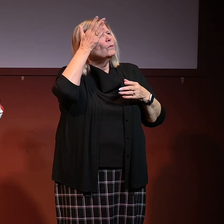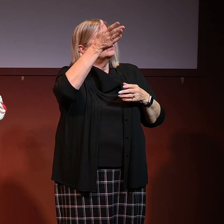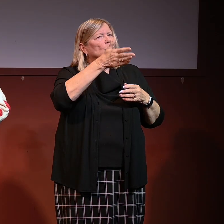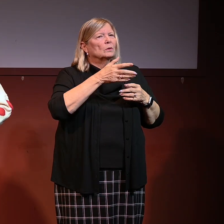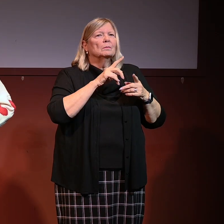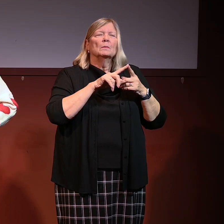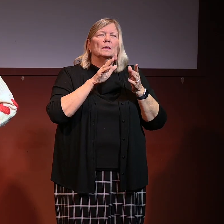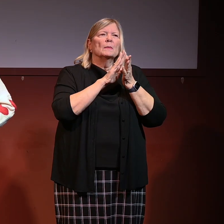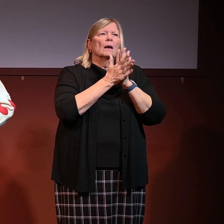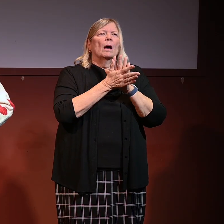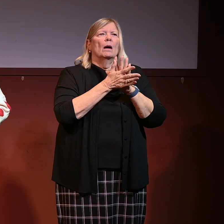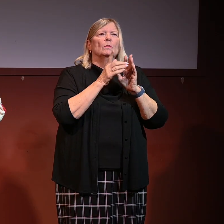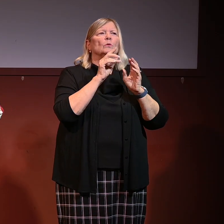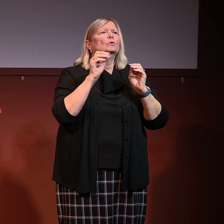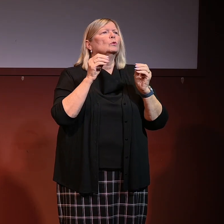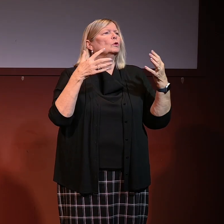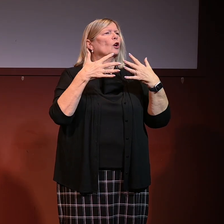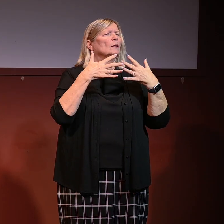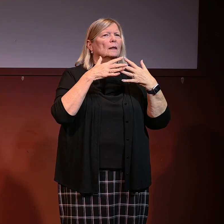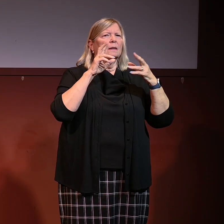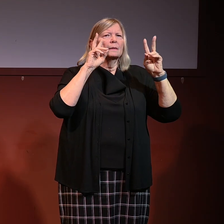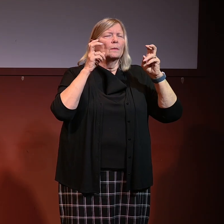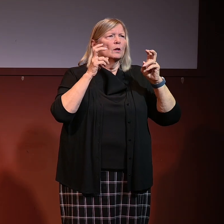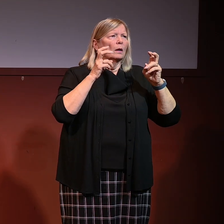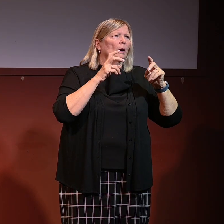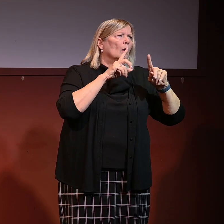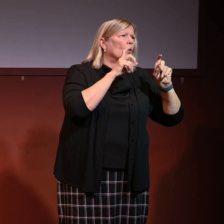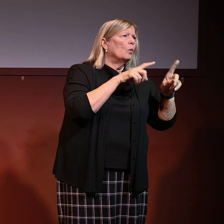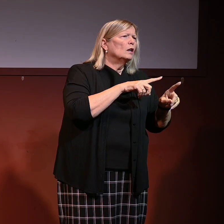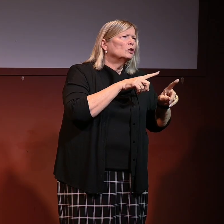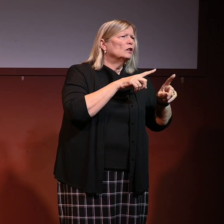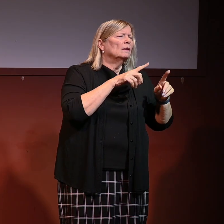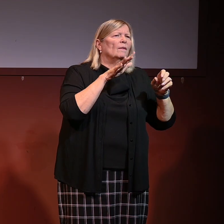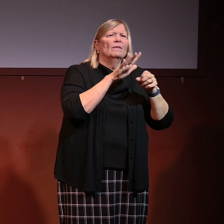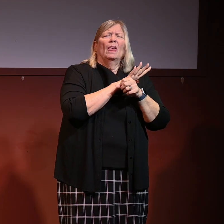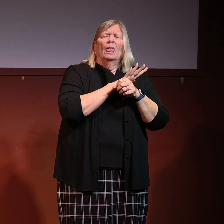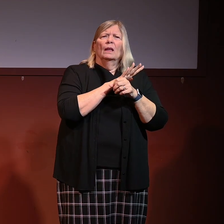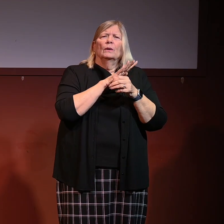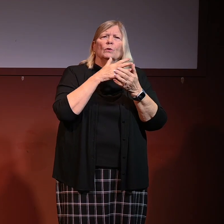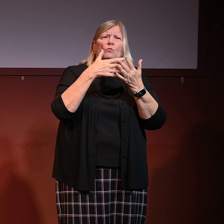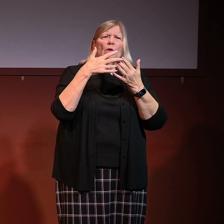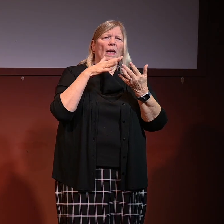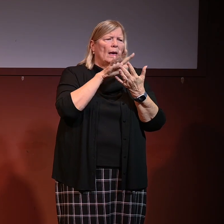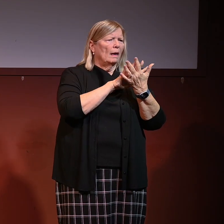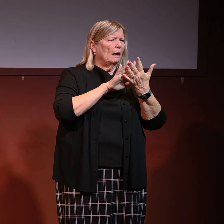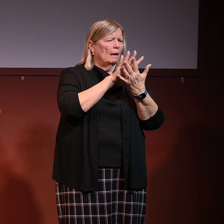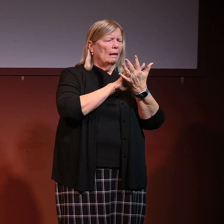but it has become too daunting a subject, a question-filled gray area.